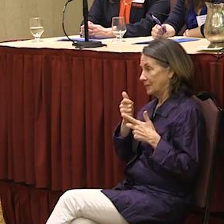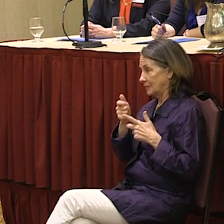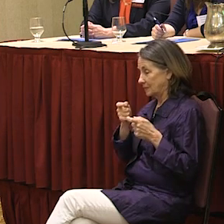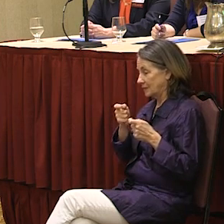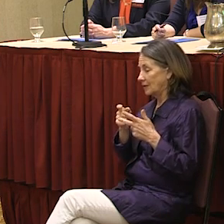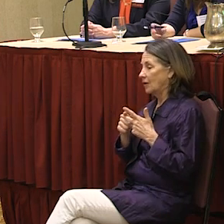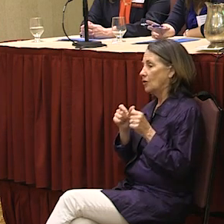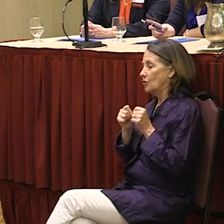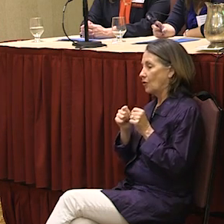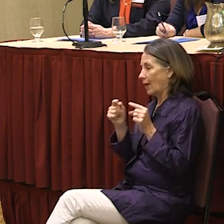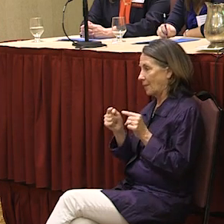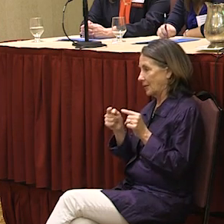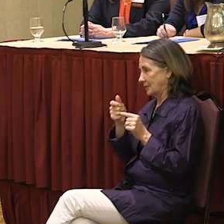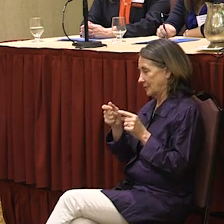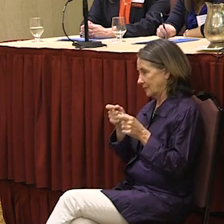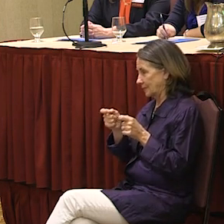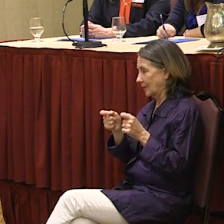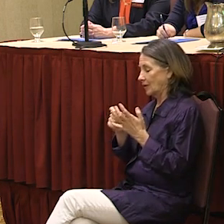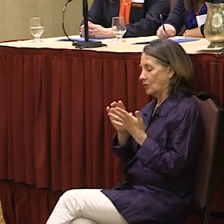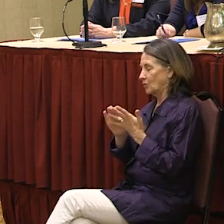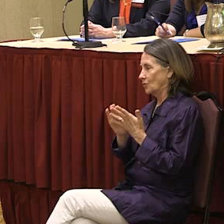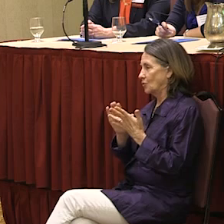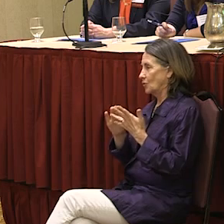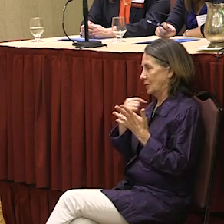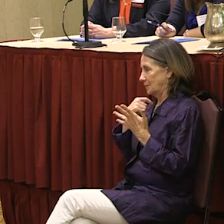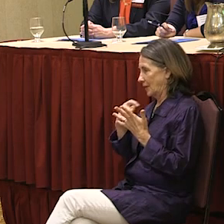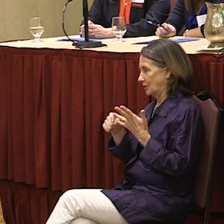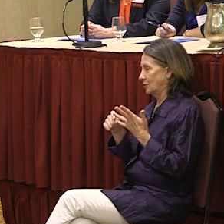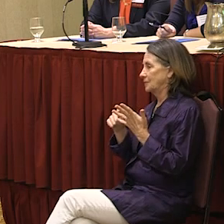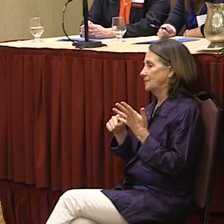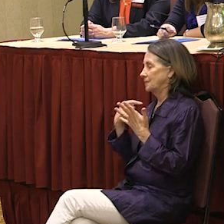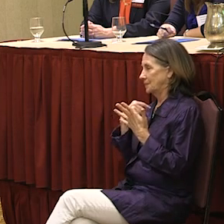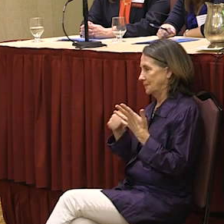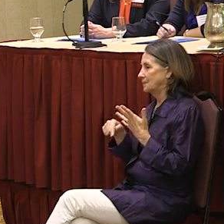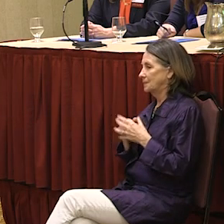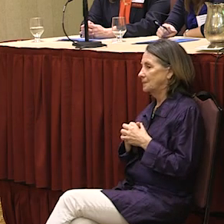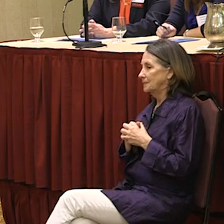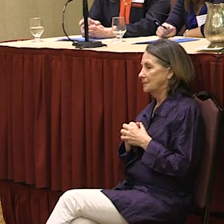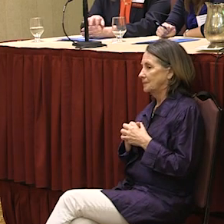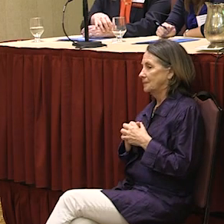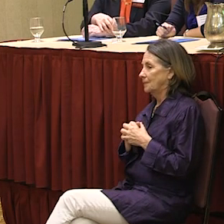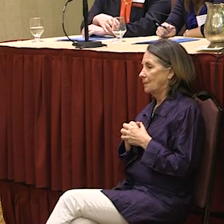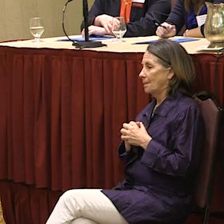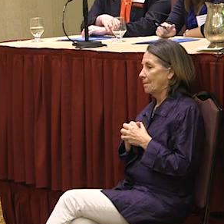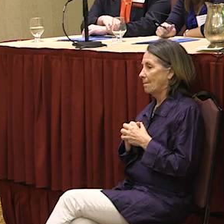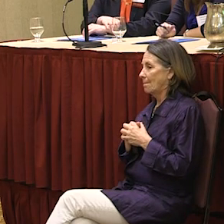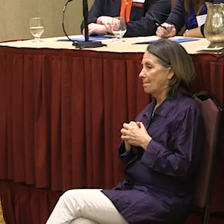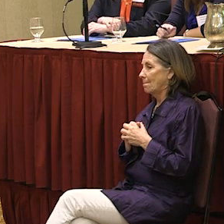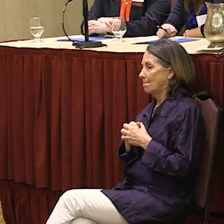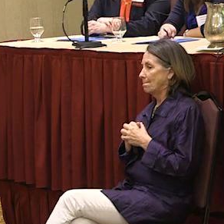Pain Self-Management, and then the 2 that are in Spanish, the Chronic Disease Self-Management and the Diabetes Self-Management.